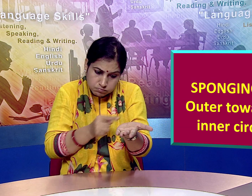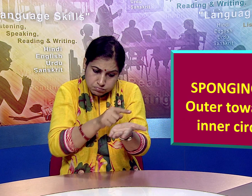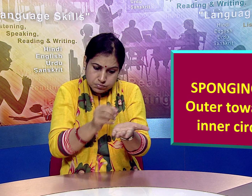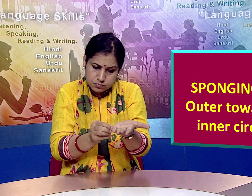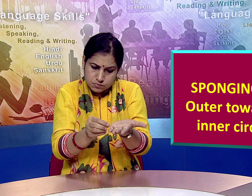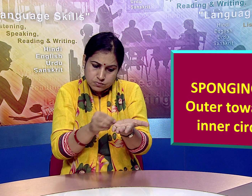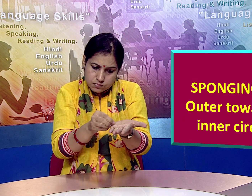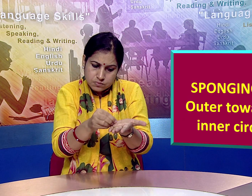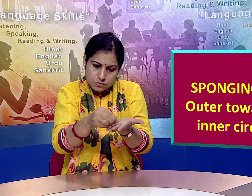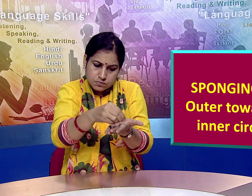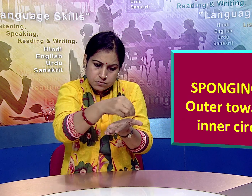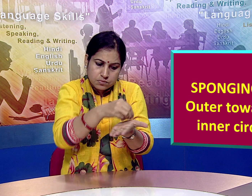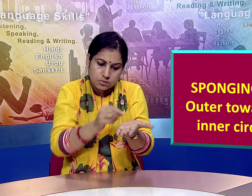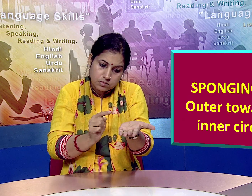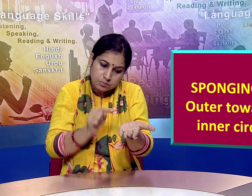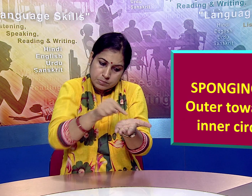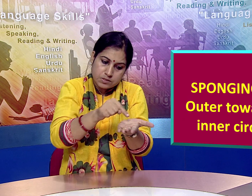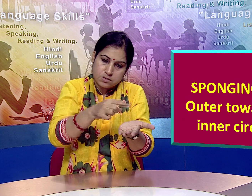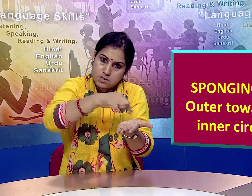and then moving towards inward,